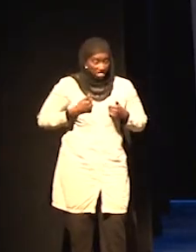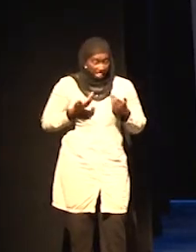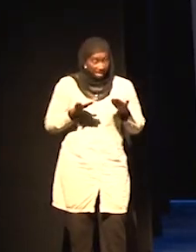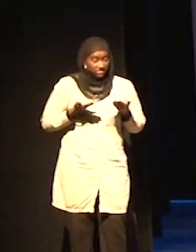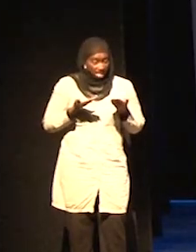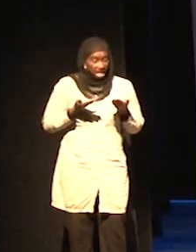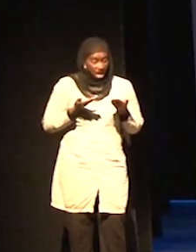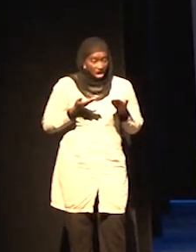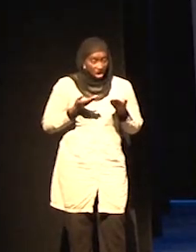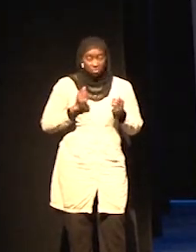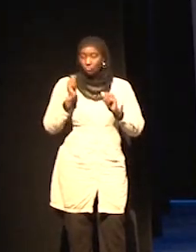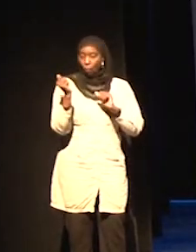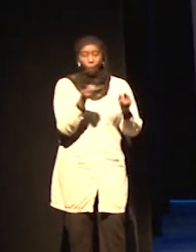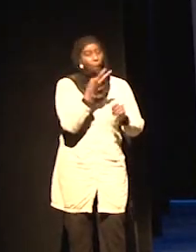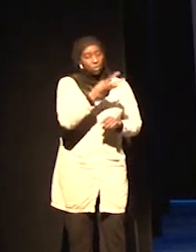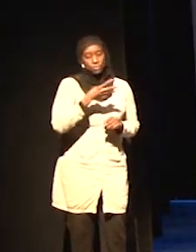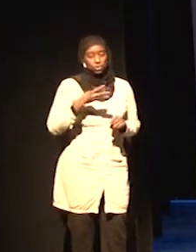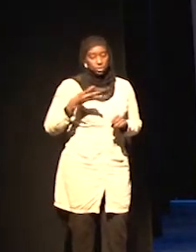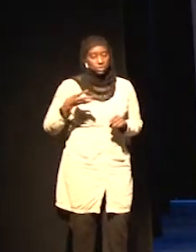30%.